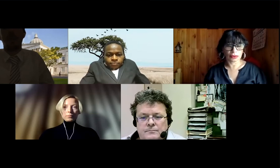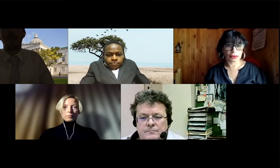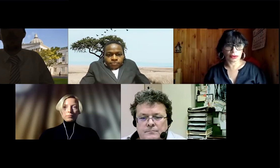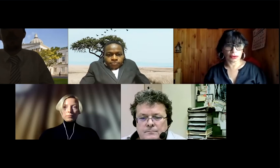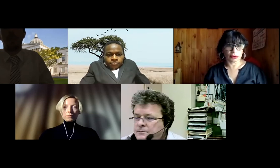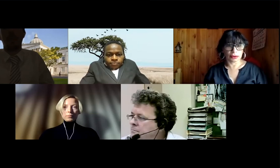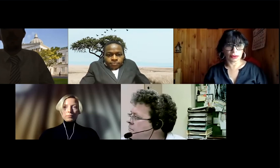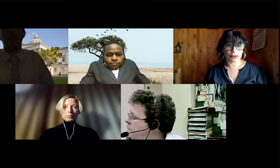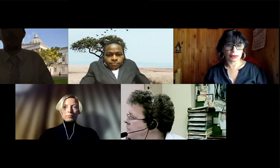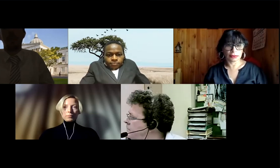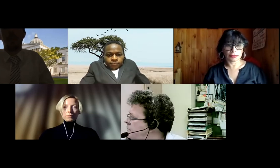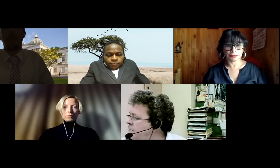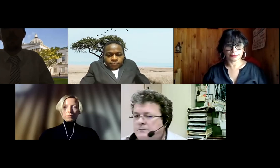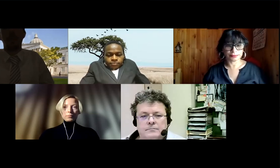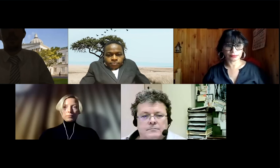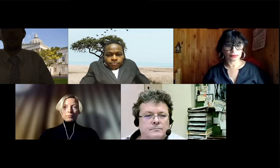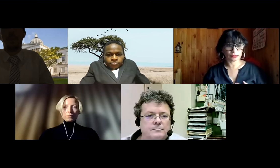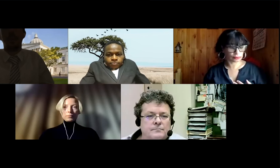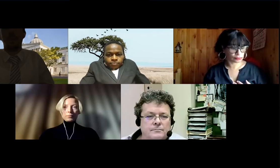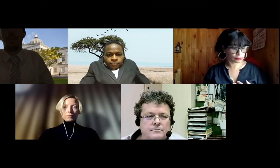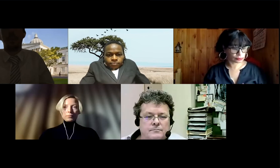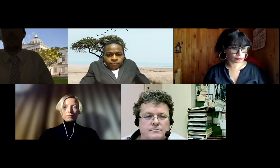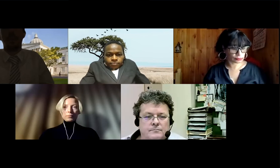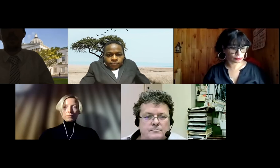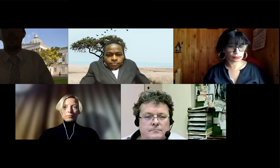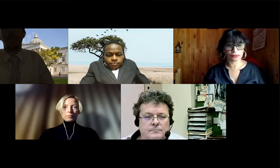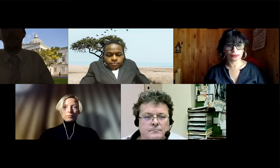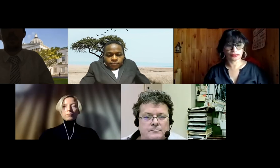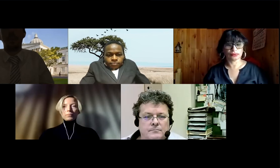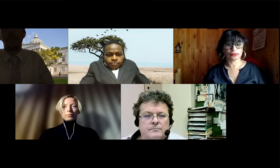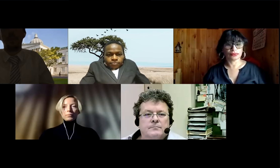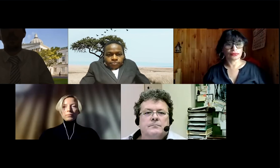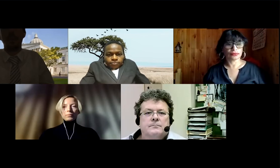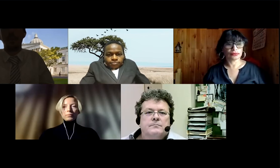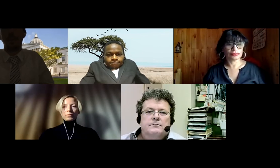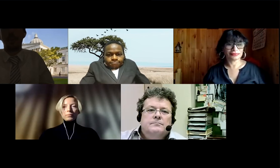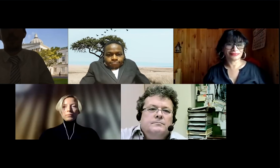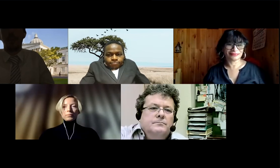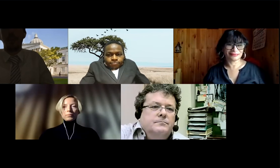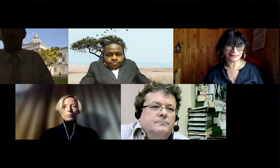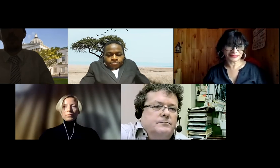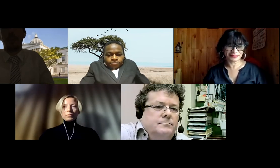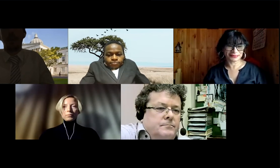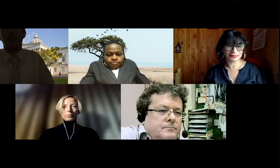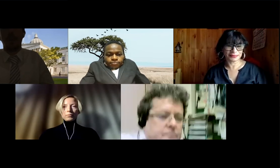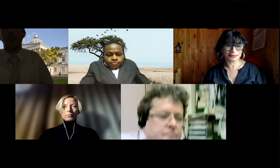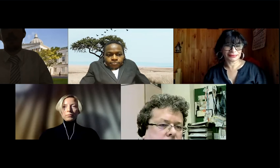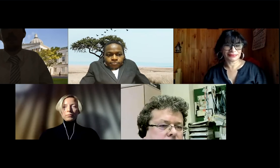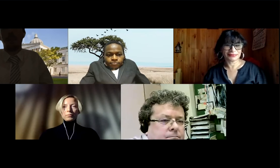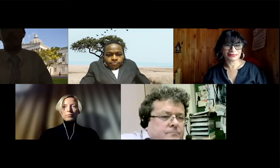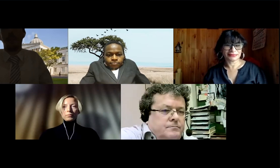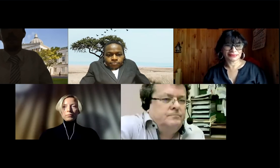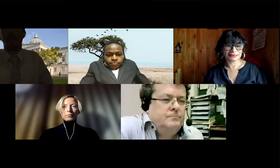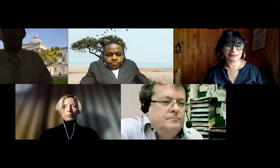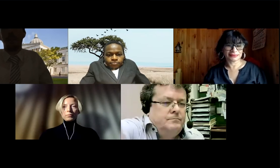Molina-Toledo from the World Federation of Deaf People. We have